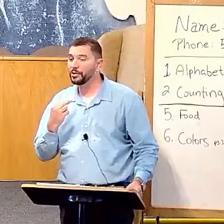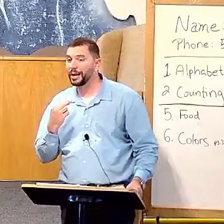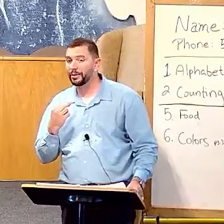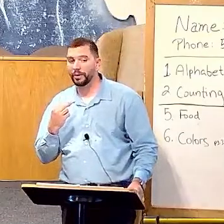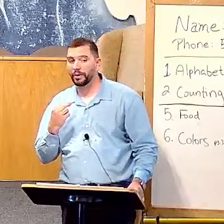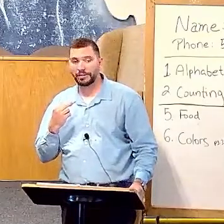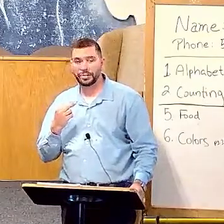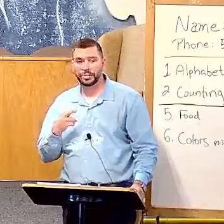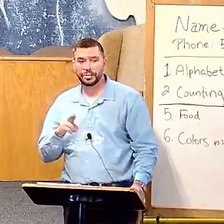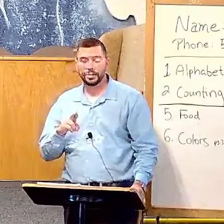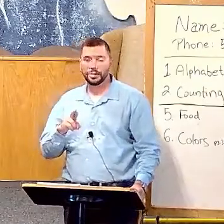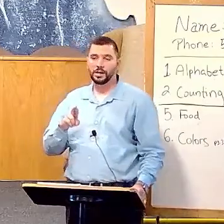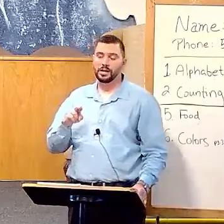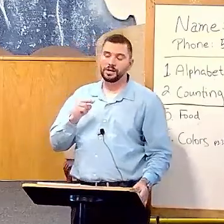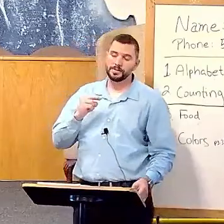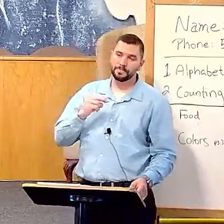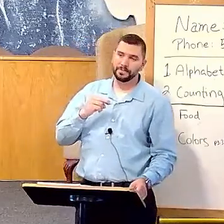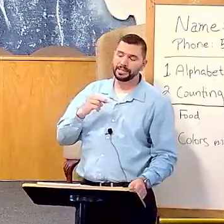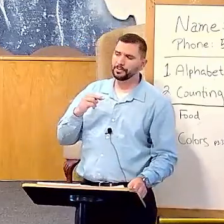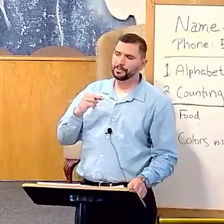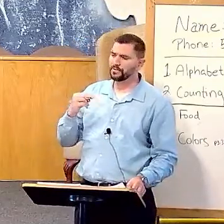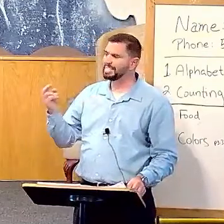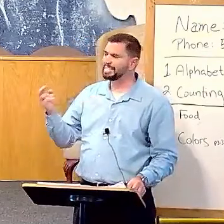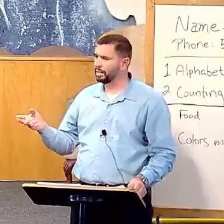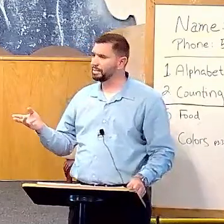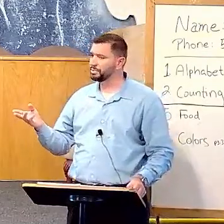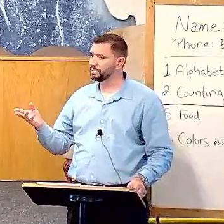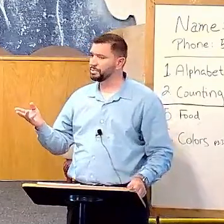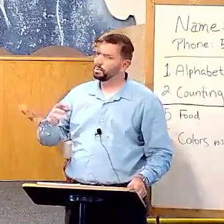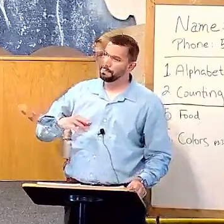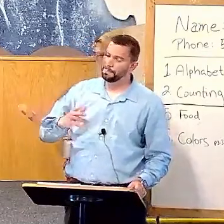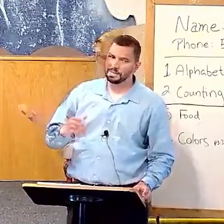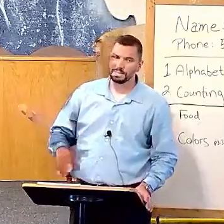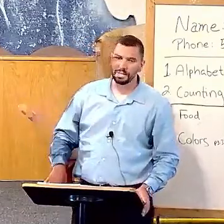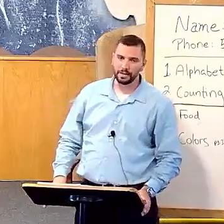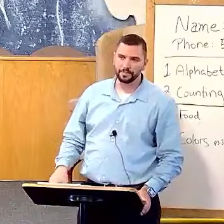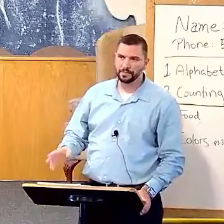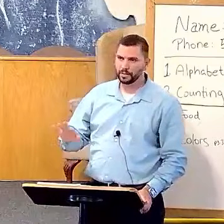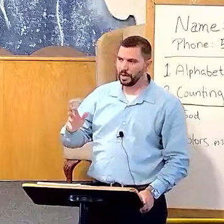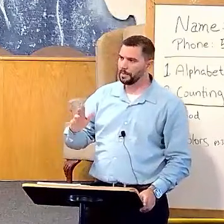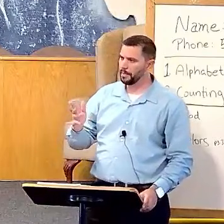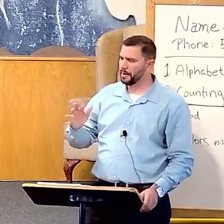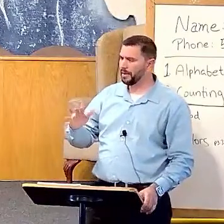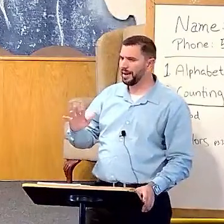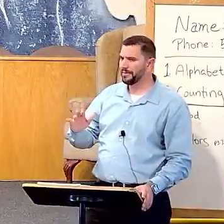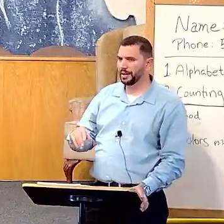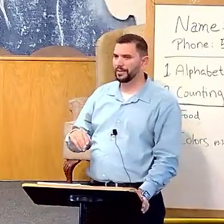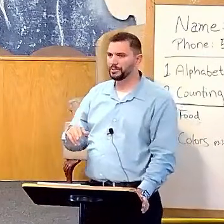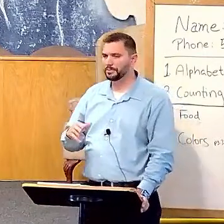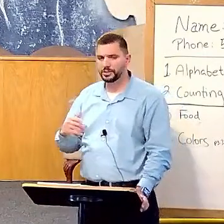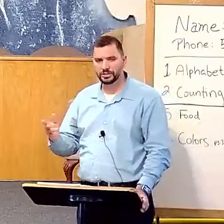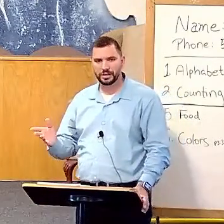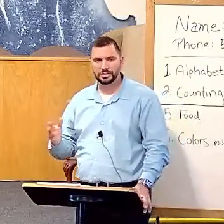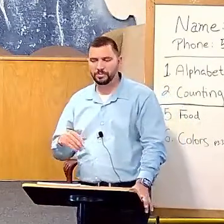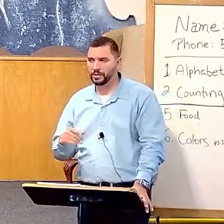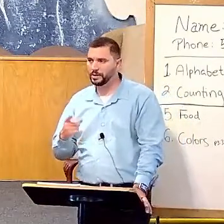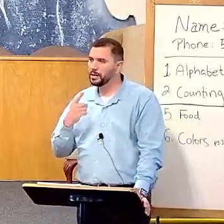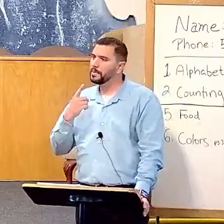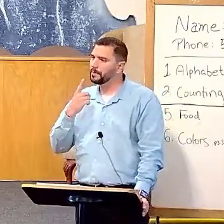quite often. That's part of C signs, but I'm about half and half. Some C signs, some regular. But that's